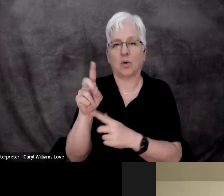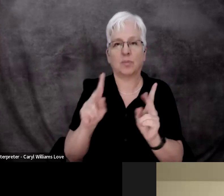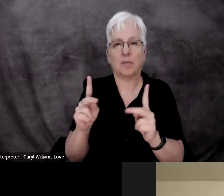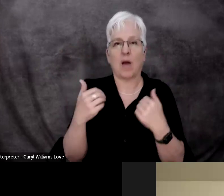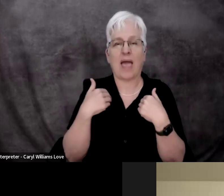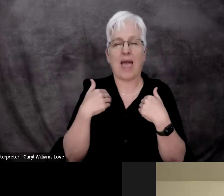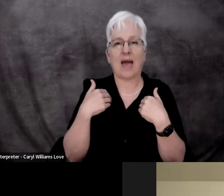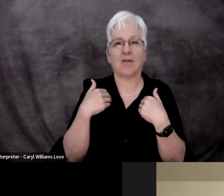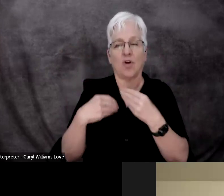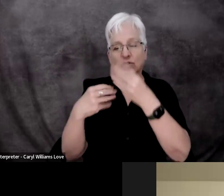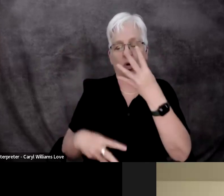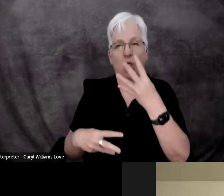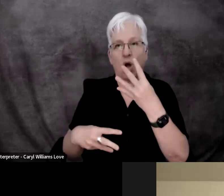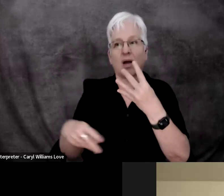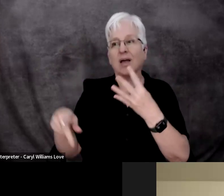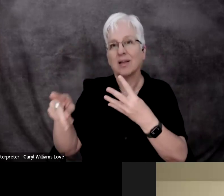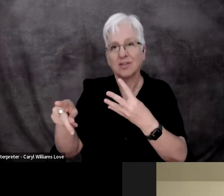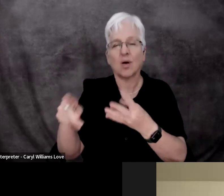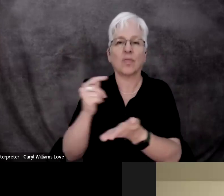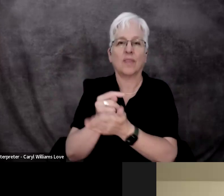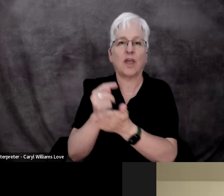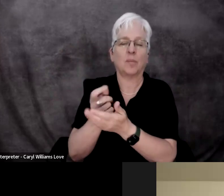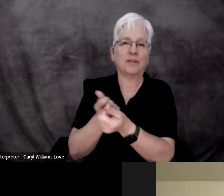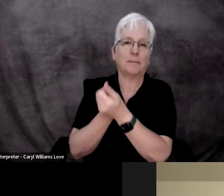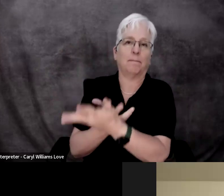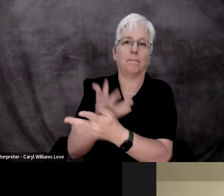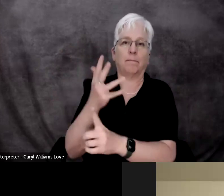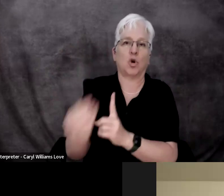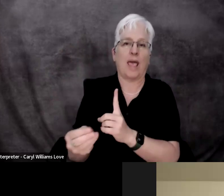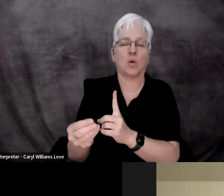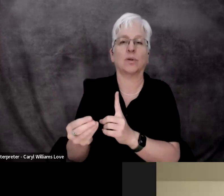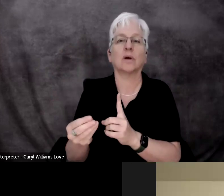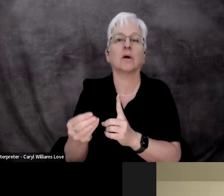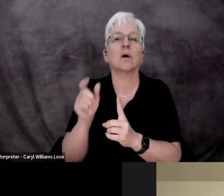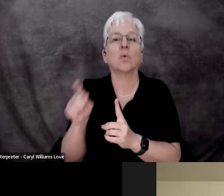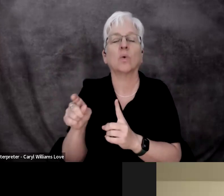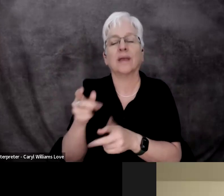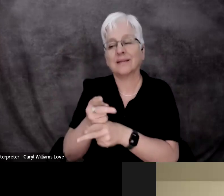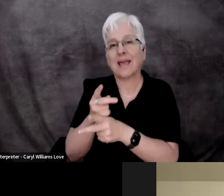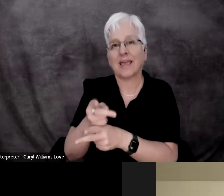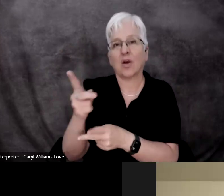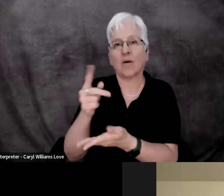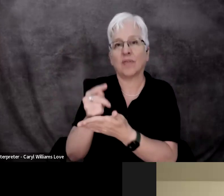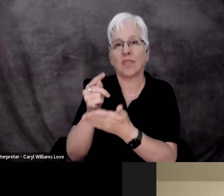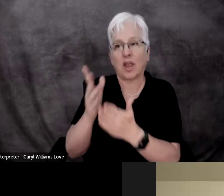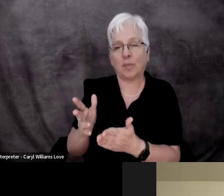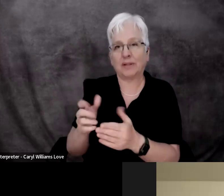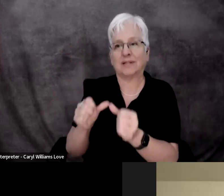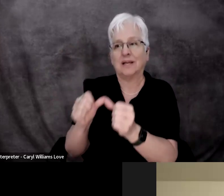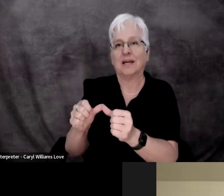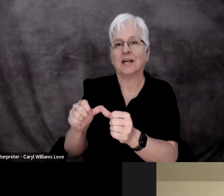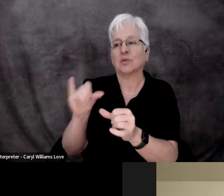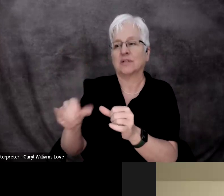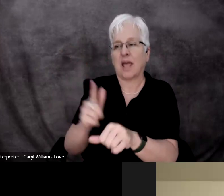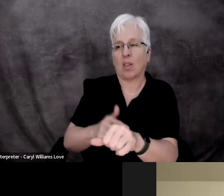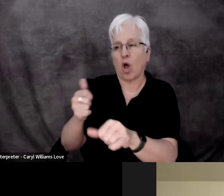burnout. We need to do better with paying people well, yes, but lowering burnout so they can stay longer term, which will in turn benefit clients, which is